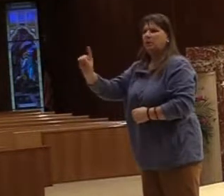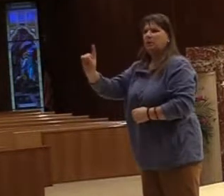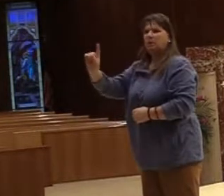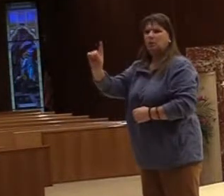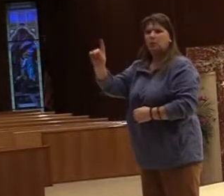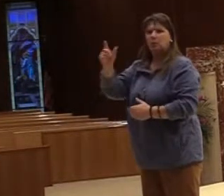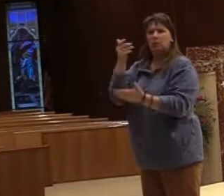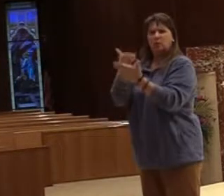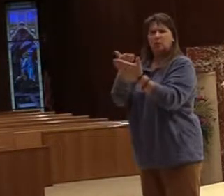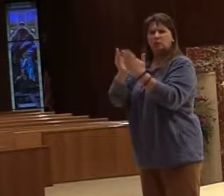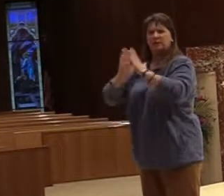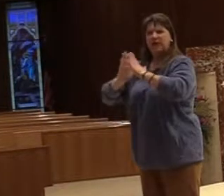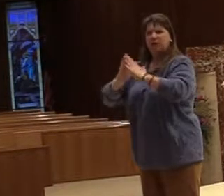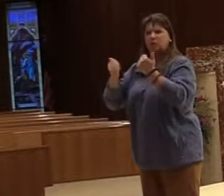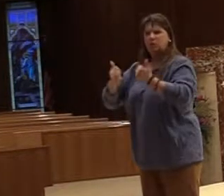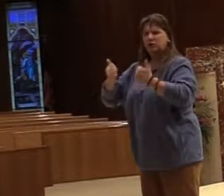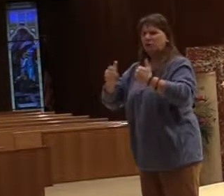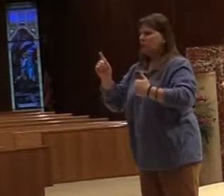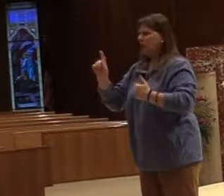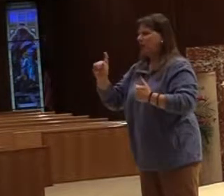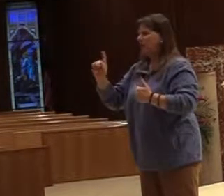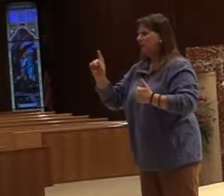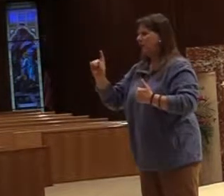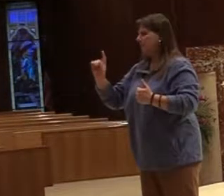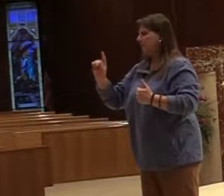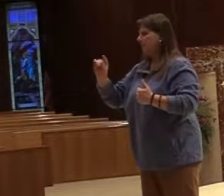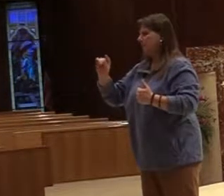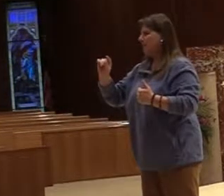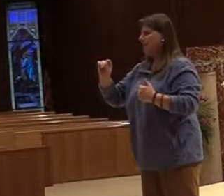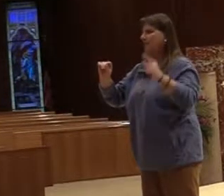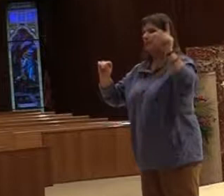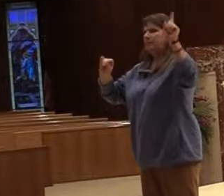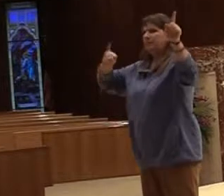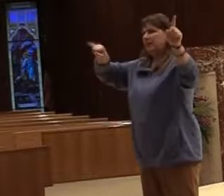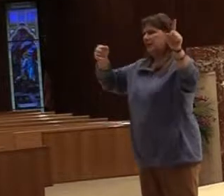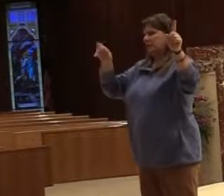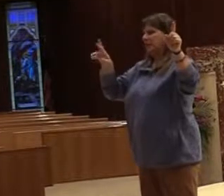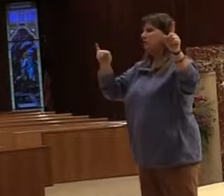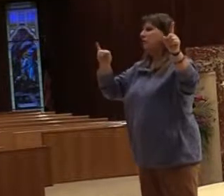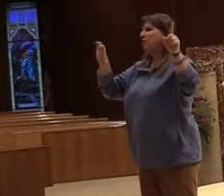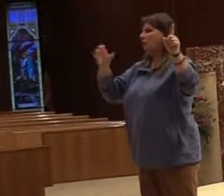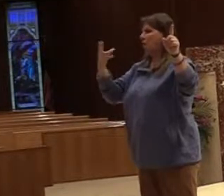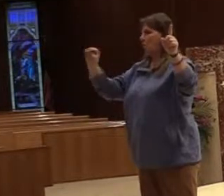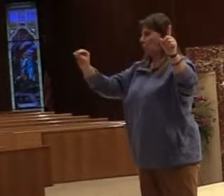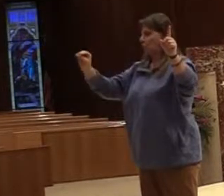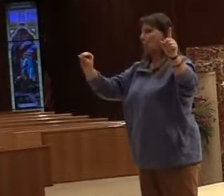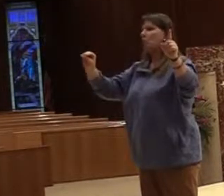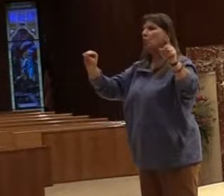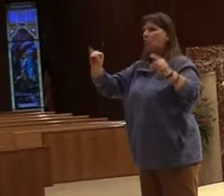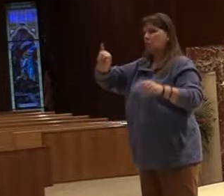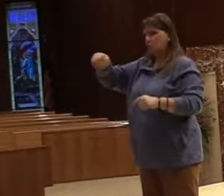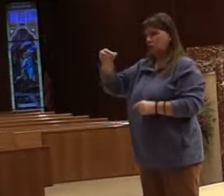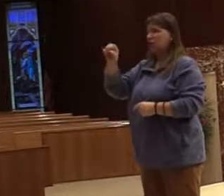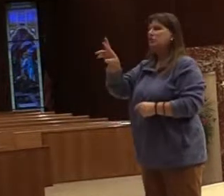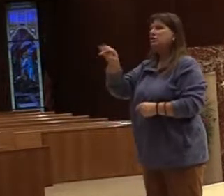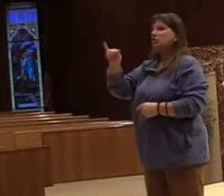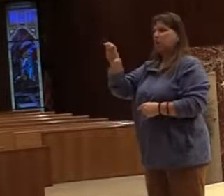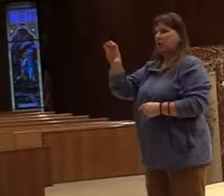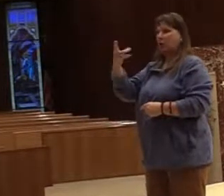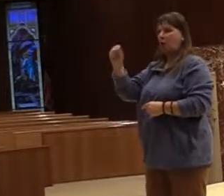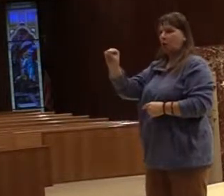Near what town did Jesus heal the blind beggar? Jericho. Jericho, yeah. See you guys in